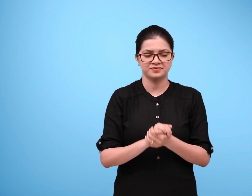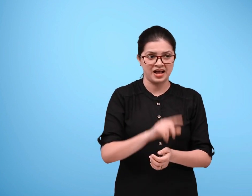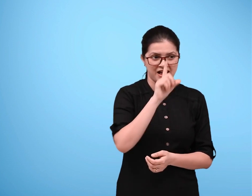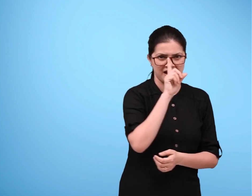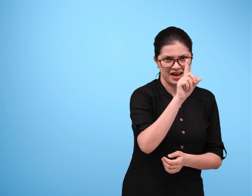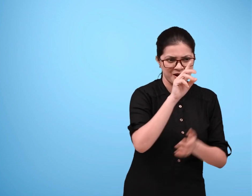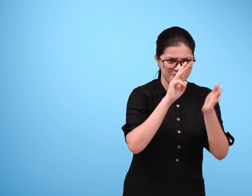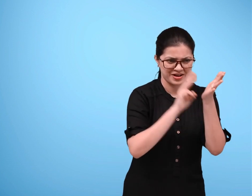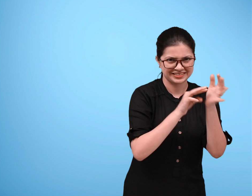1 meter is